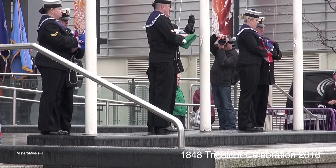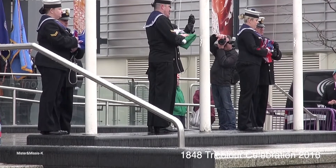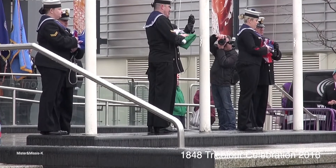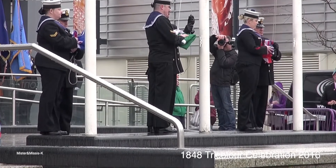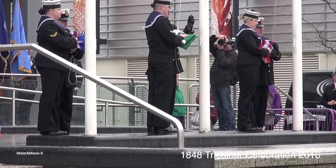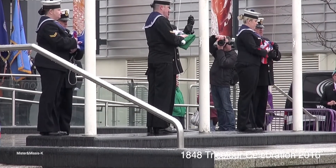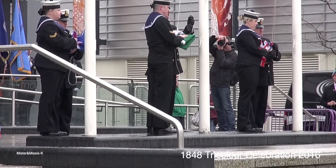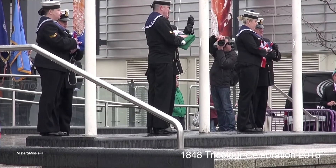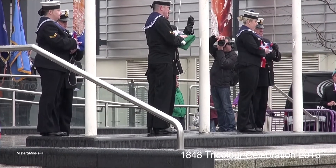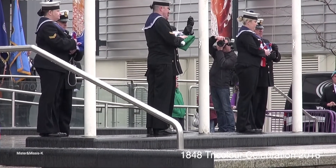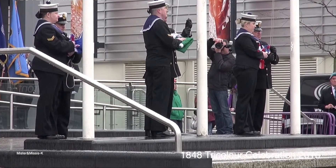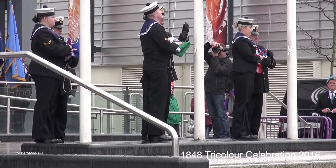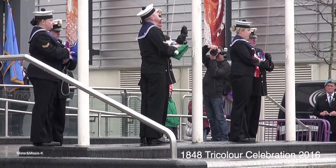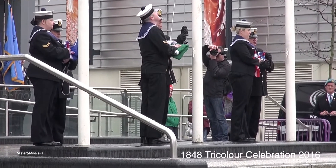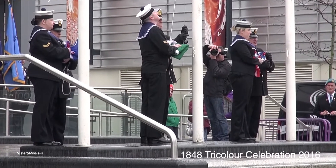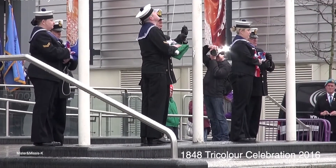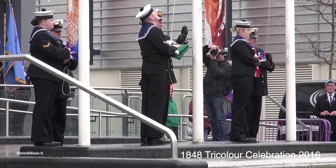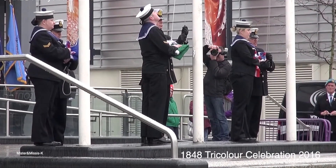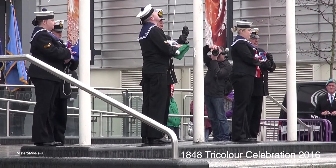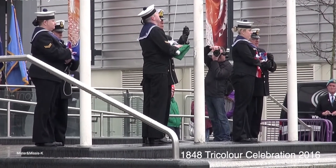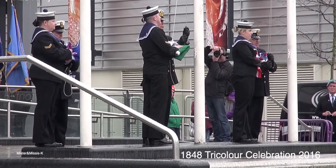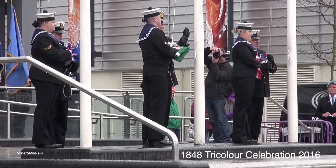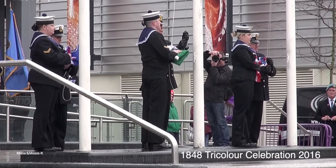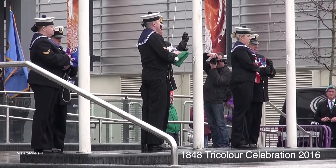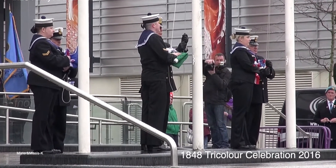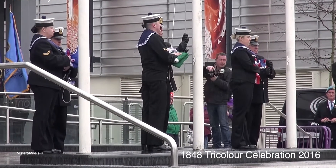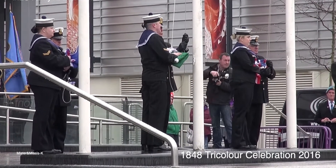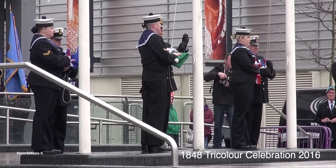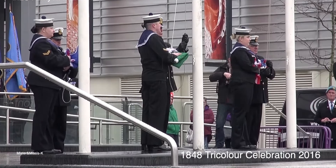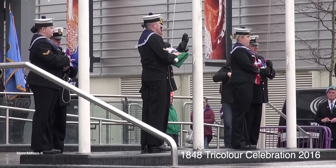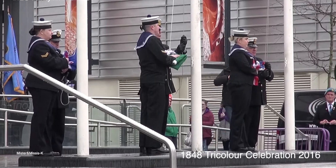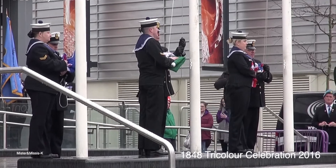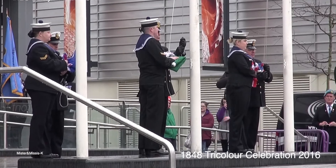and beyond that on behalf of the European Union to the European Exclusion Zone.